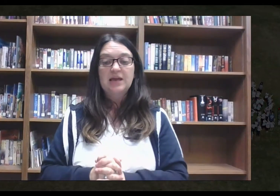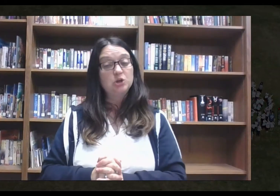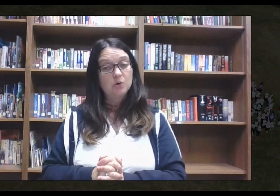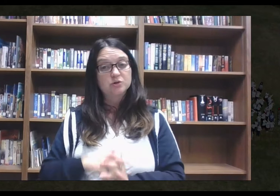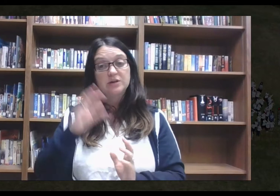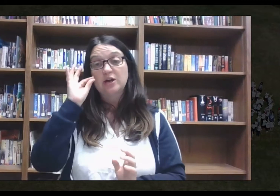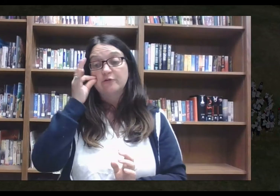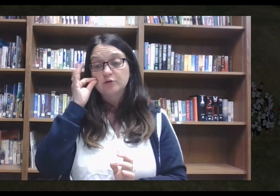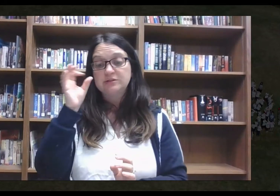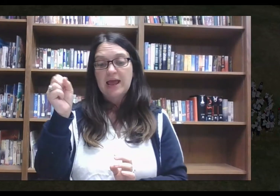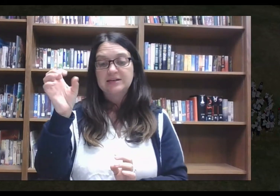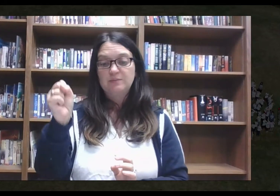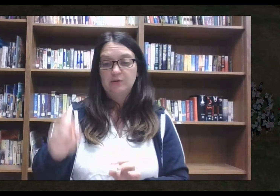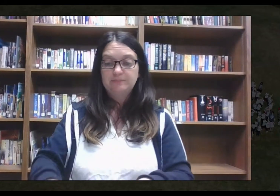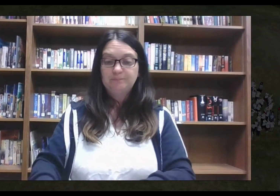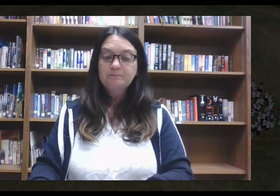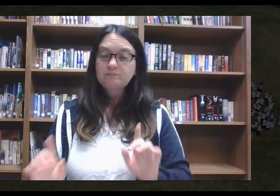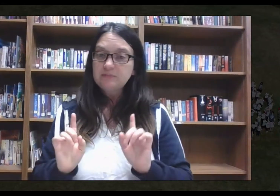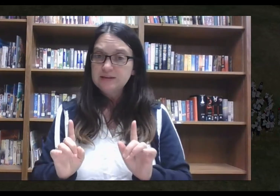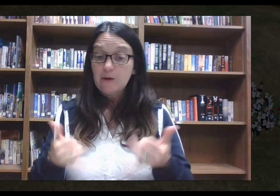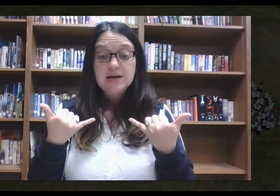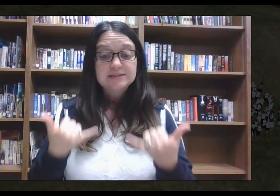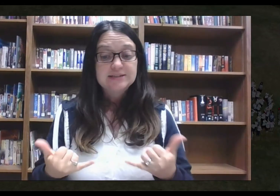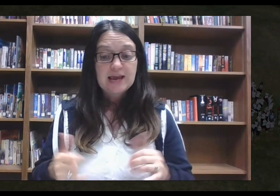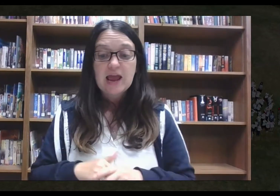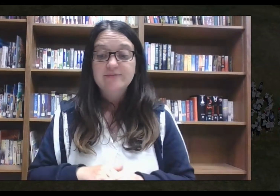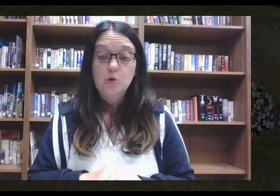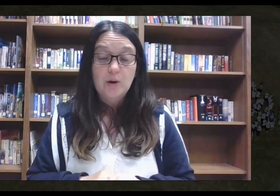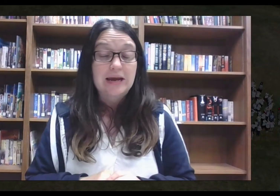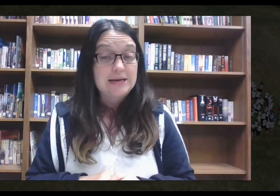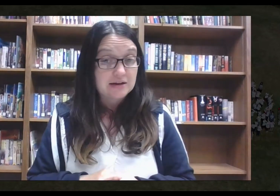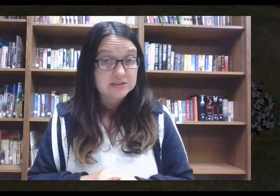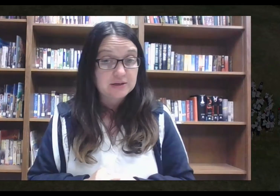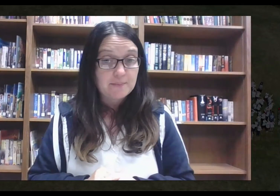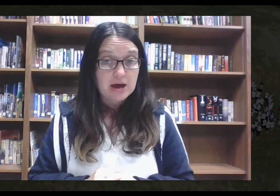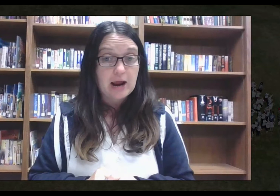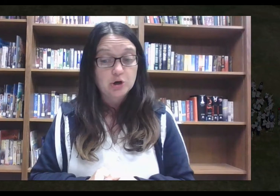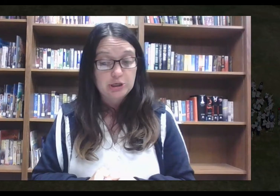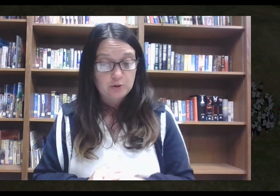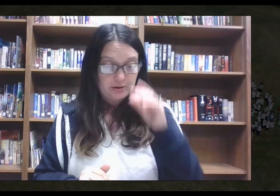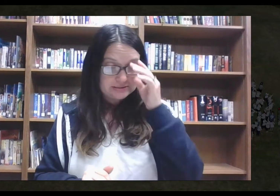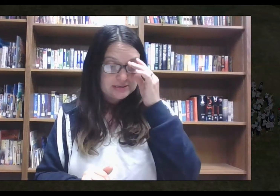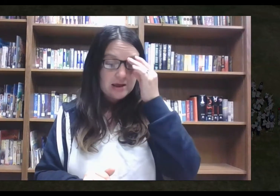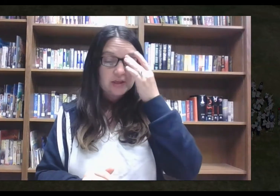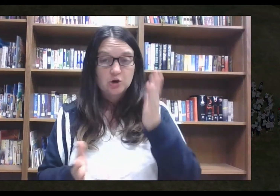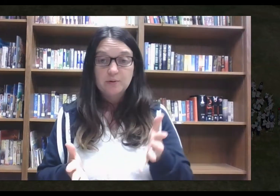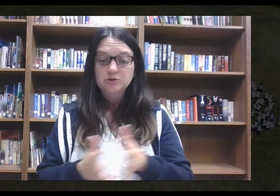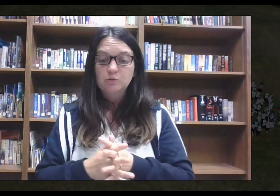beans, and your choice of fruit and milk. Now, today I have a quick announcement about our yearbooks. The yearbooks